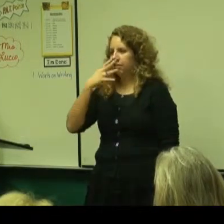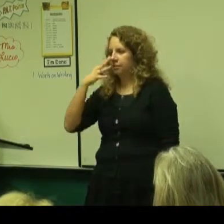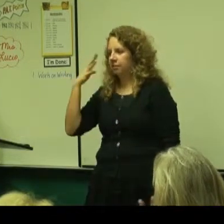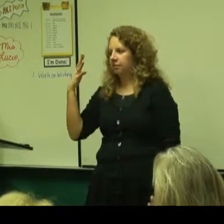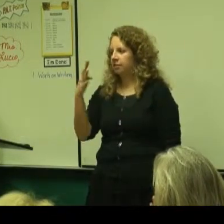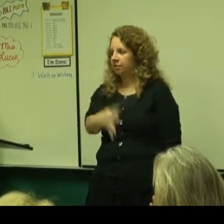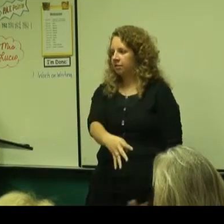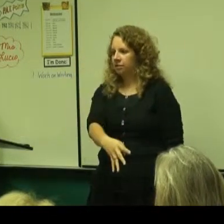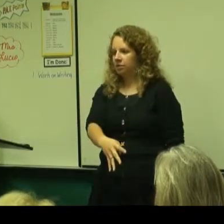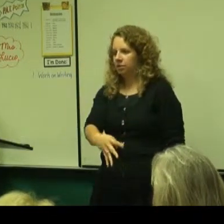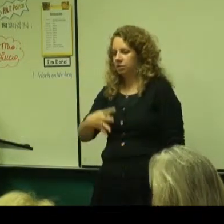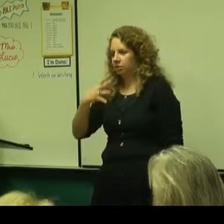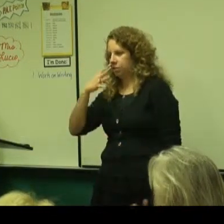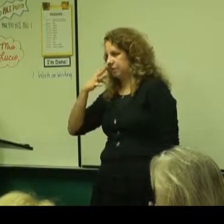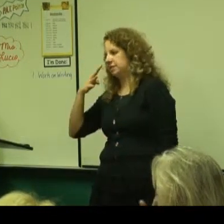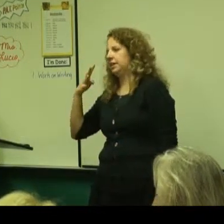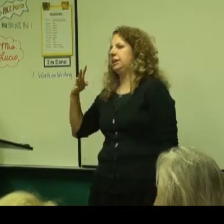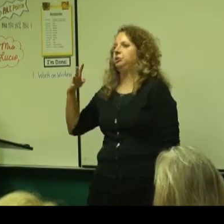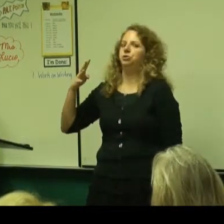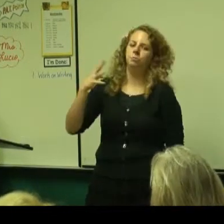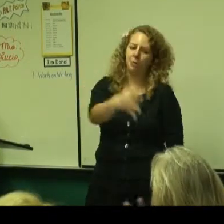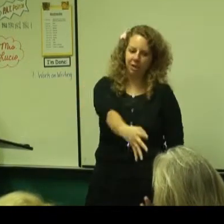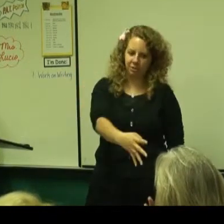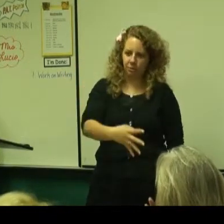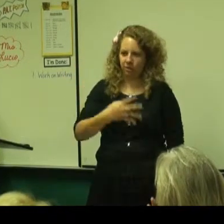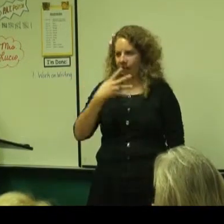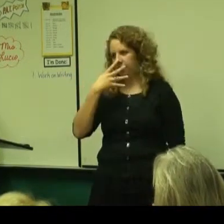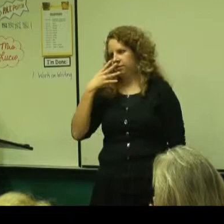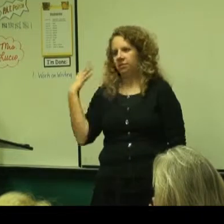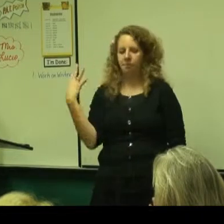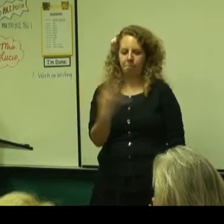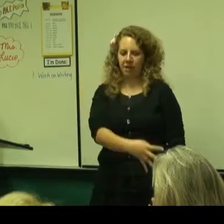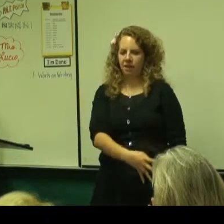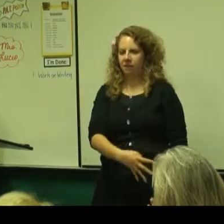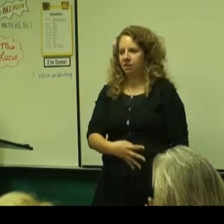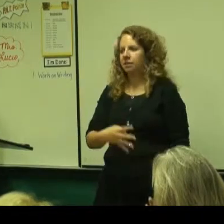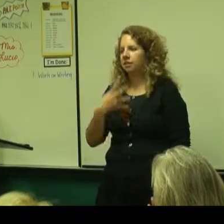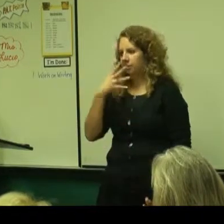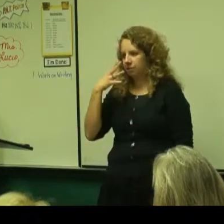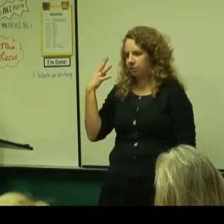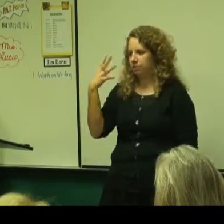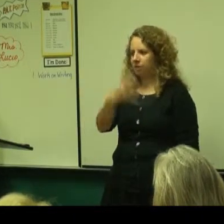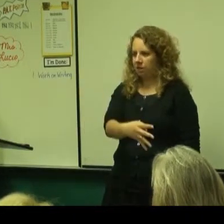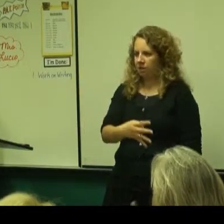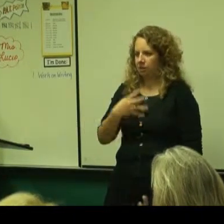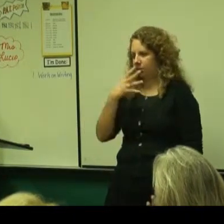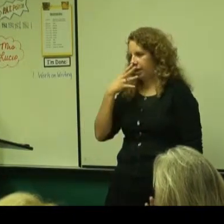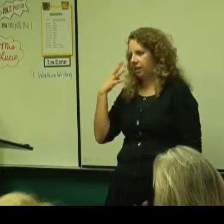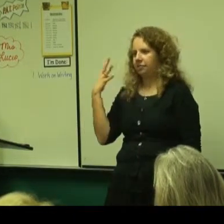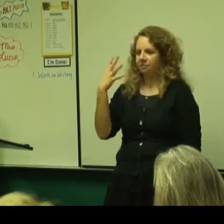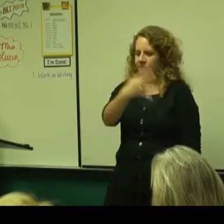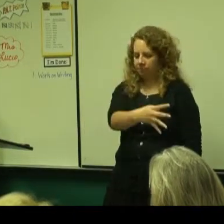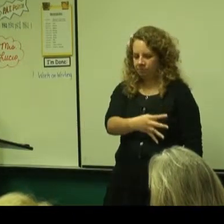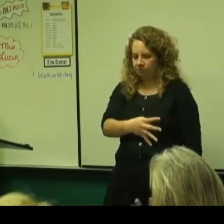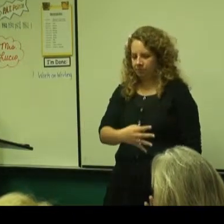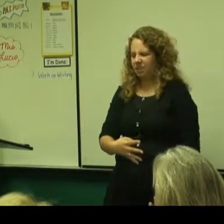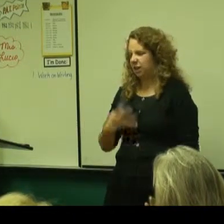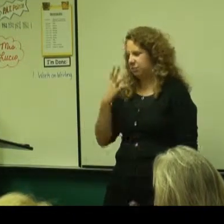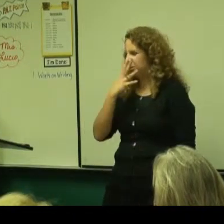abandon. So Okay. this is like super ignore, like abandoned. This abandon or like that. But it's more